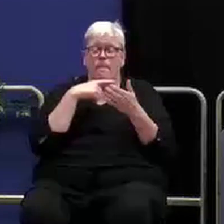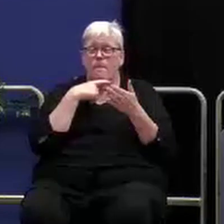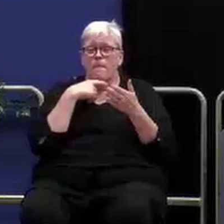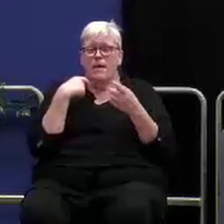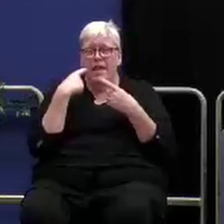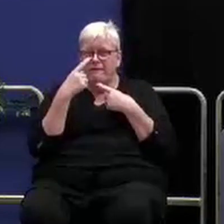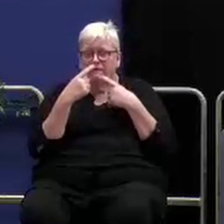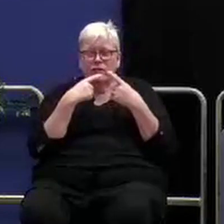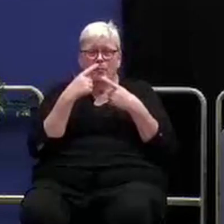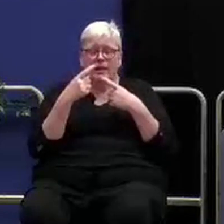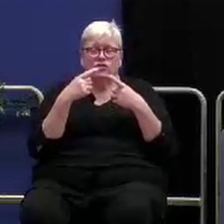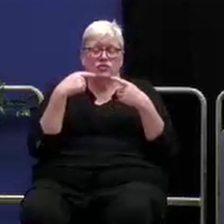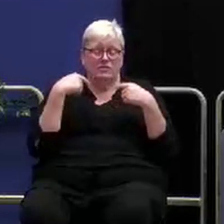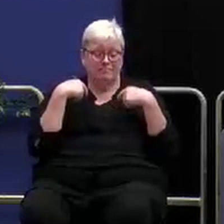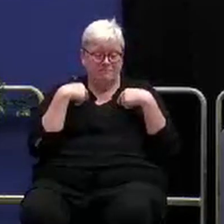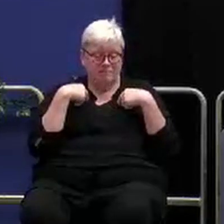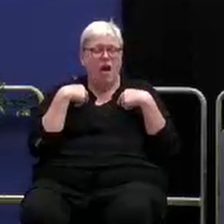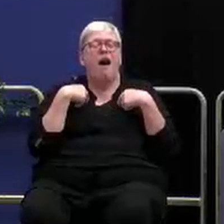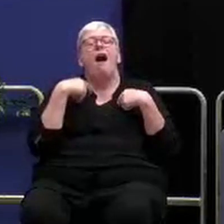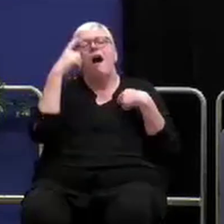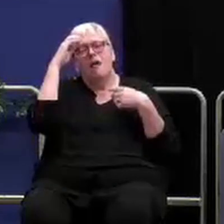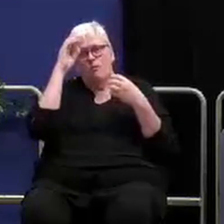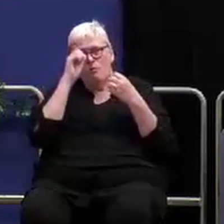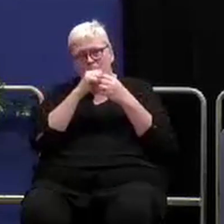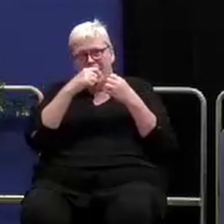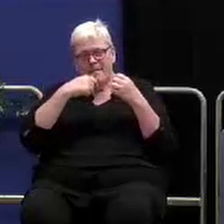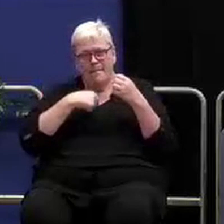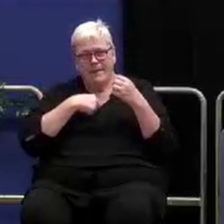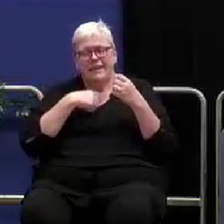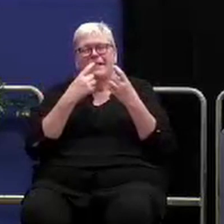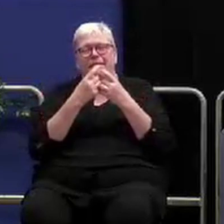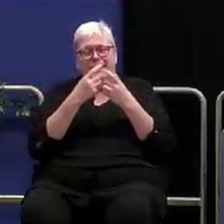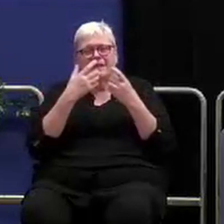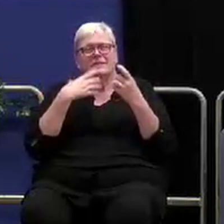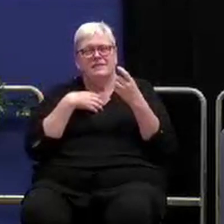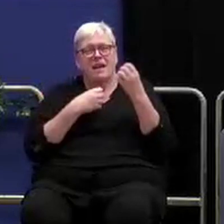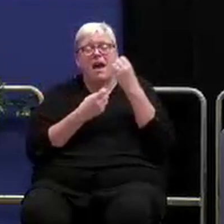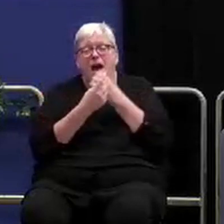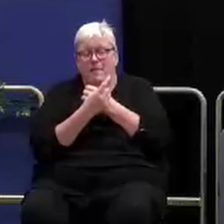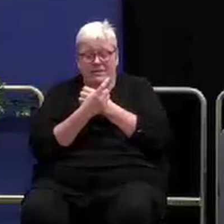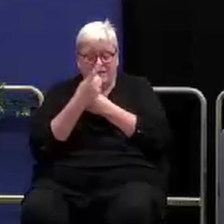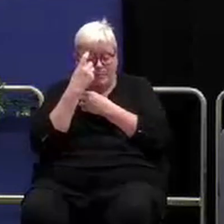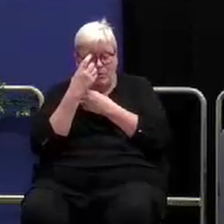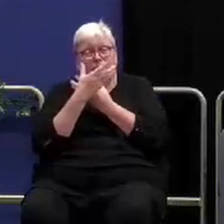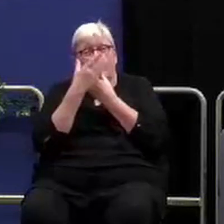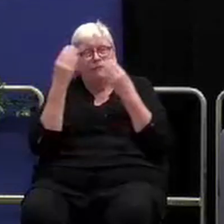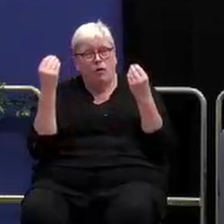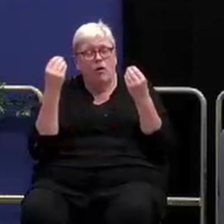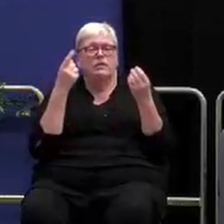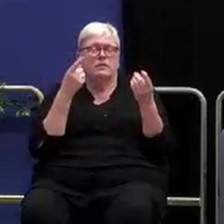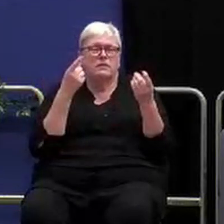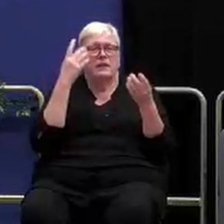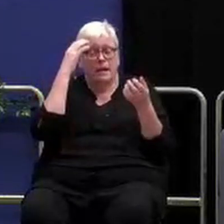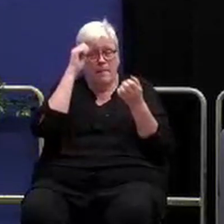some of the information and to trigger my memories of scenes that went in it. But I'm really honest in the